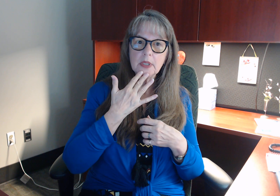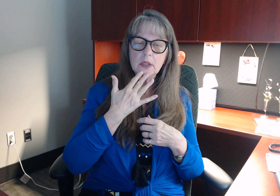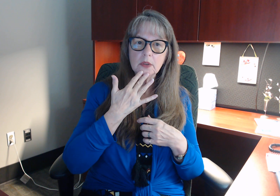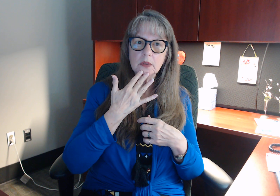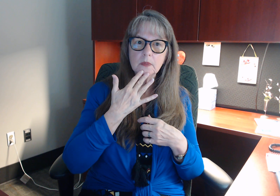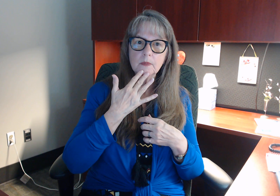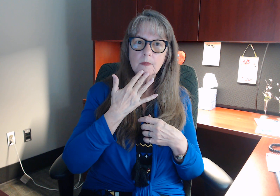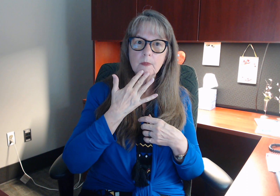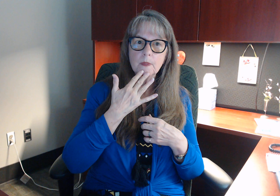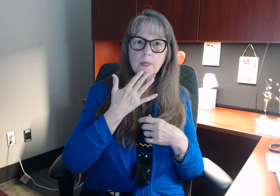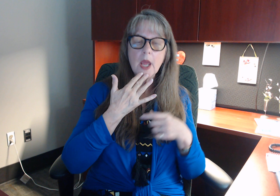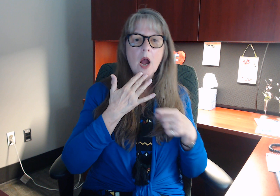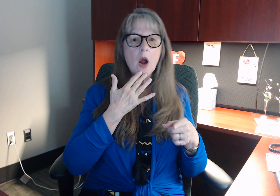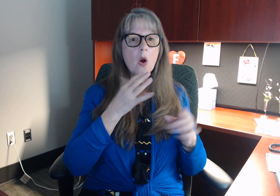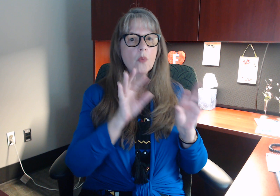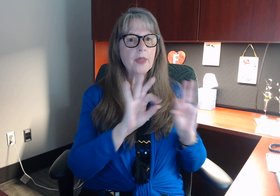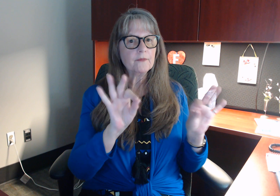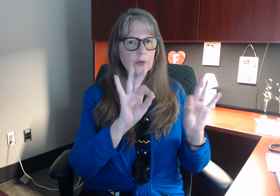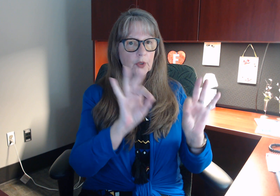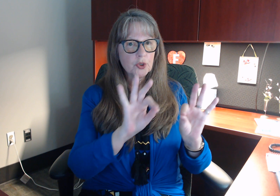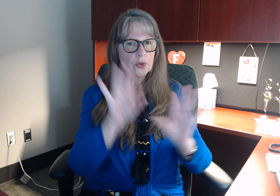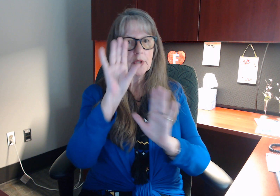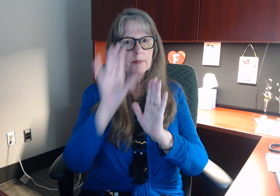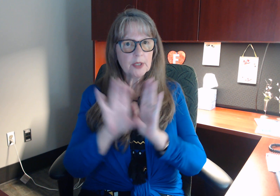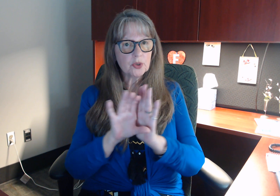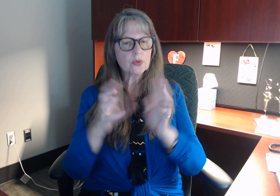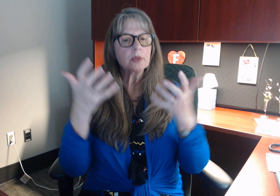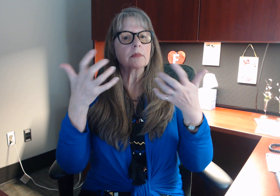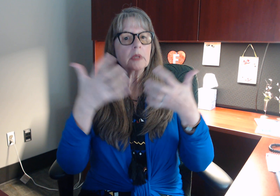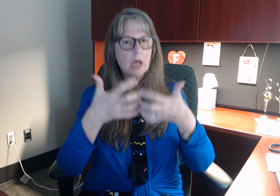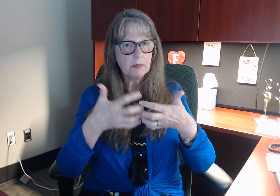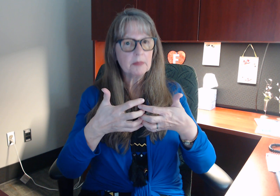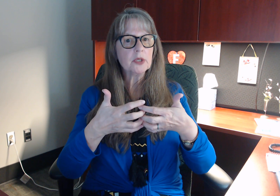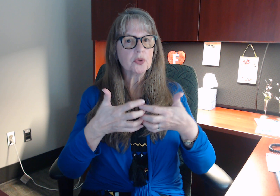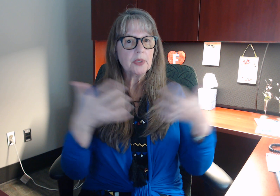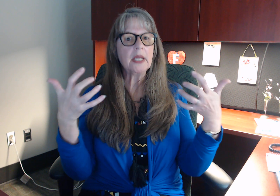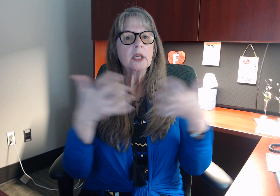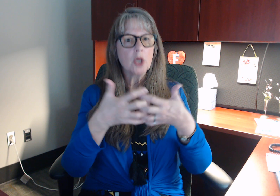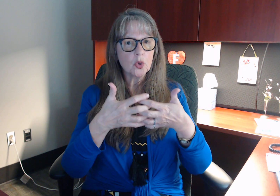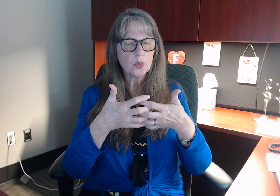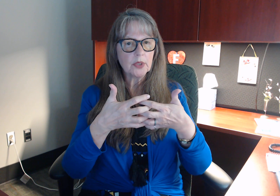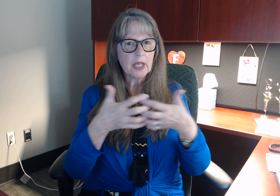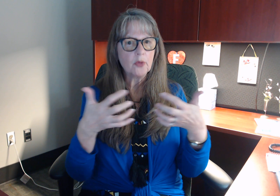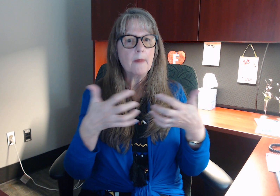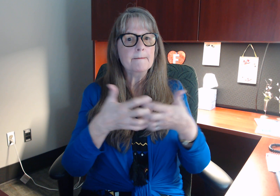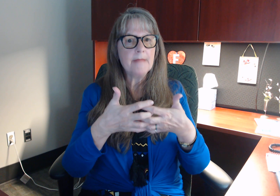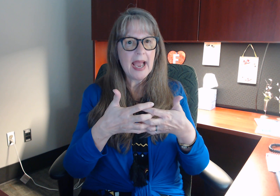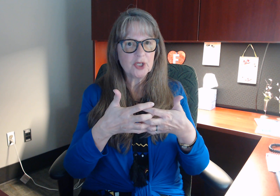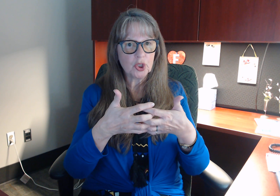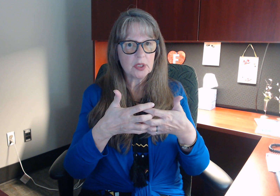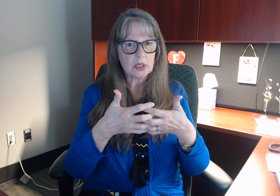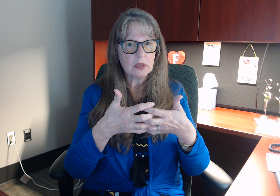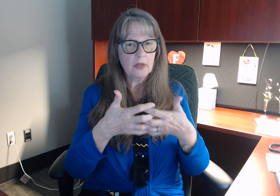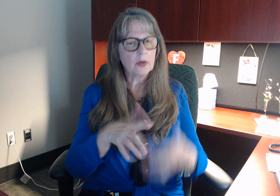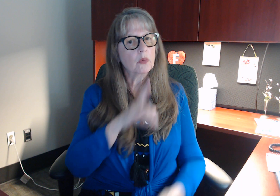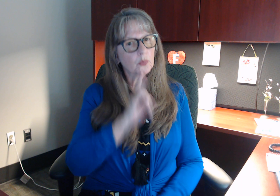color. Oh, that furniture and the pictures, complementary. It goes well together. It matches. And they're going,